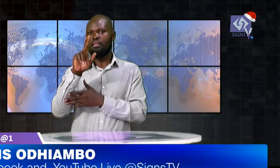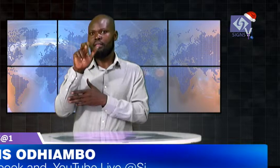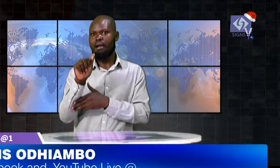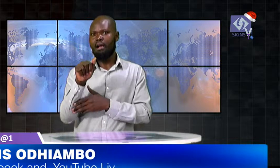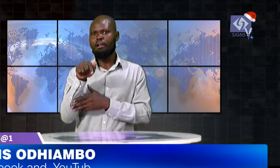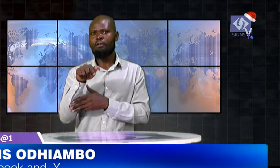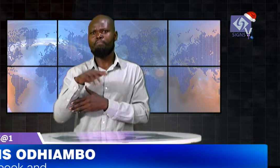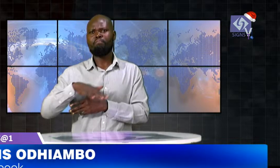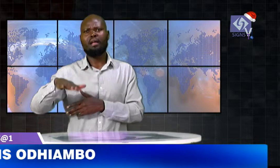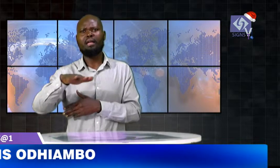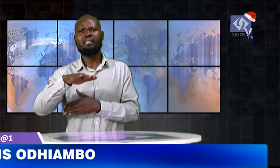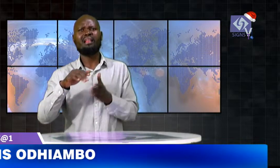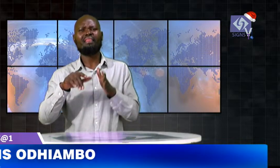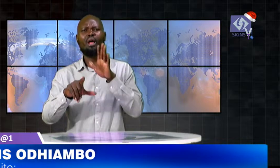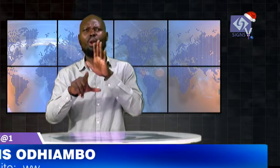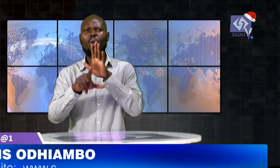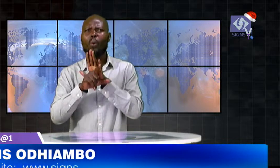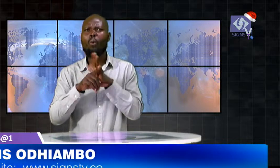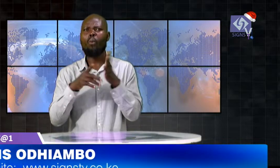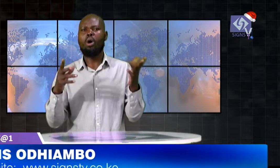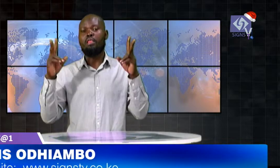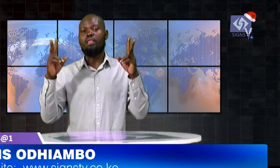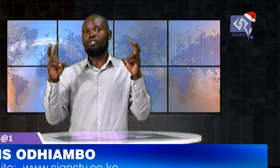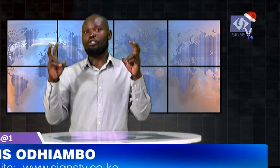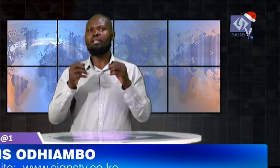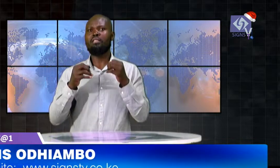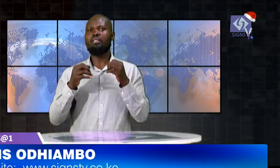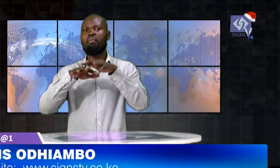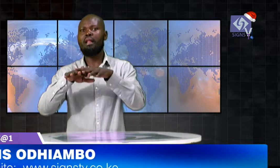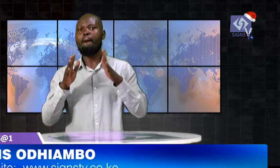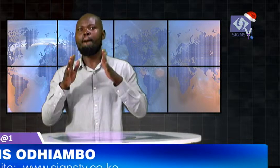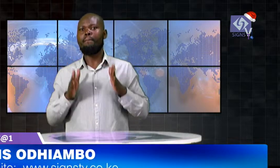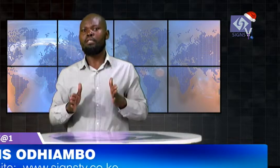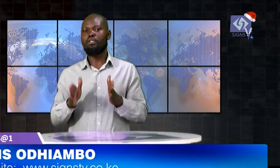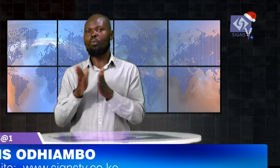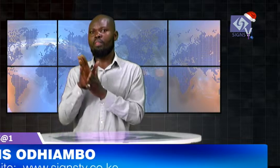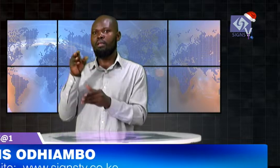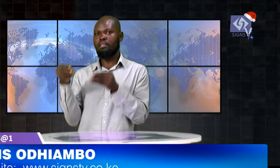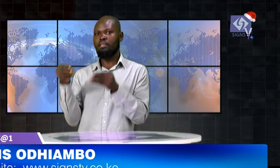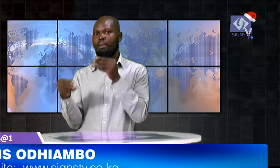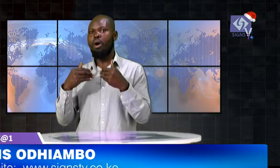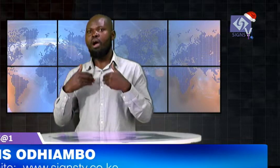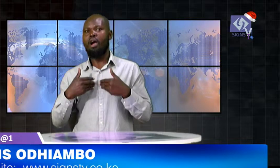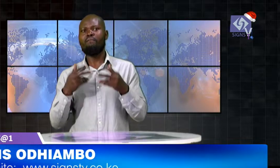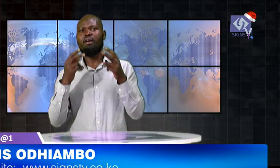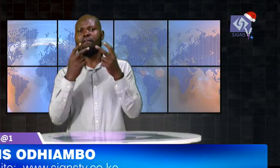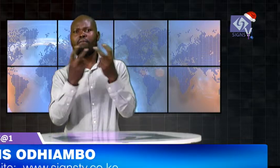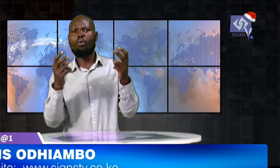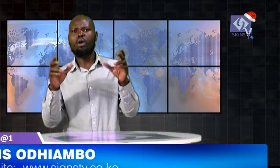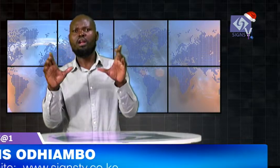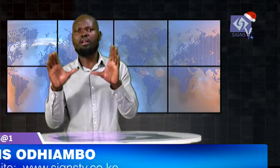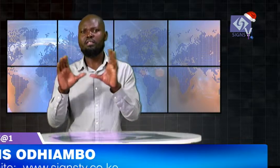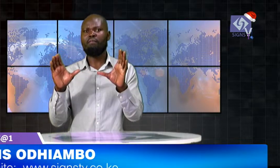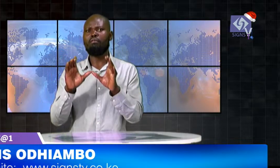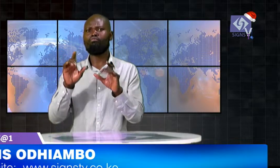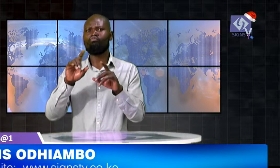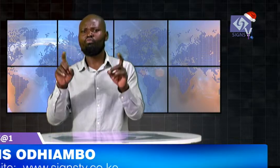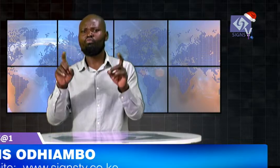squash a legal notice displaying that persons with disabilities have to review their certificates of tax exemption